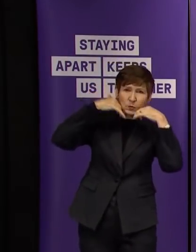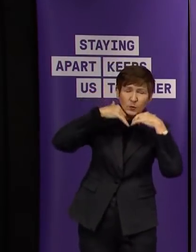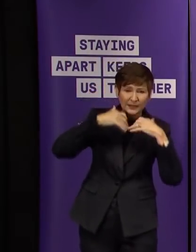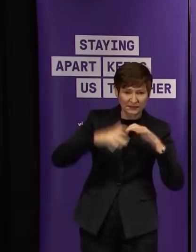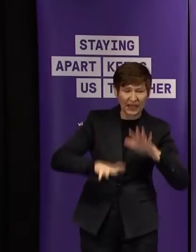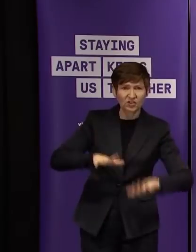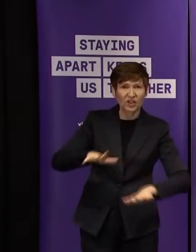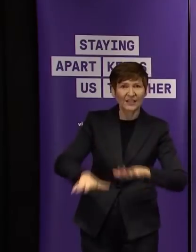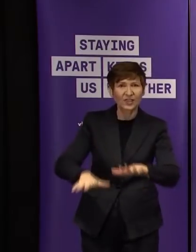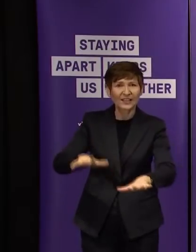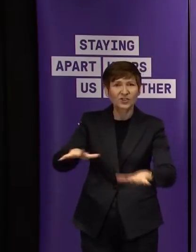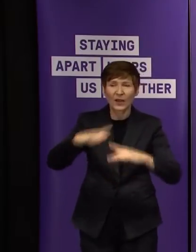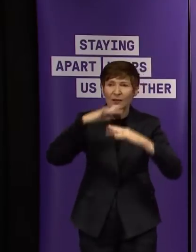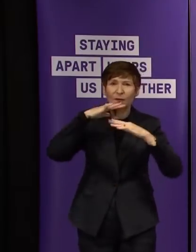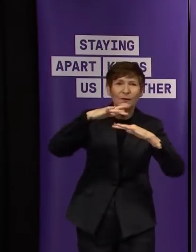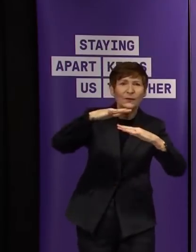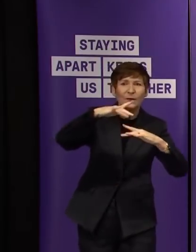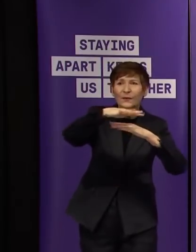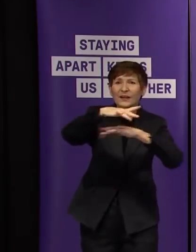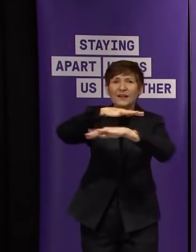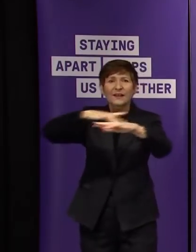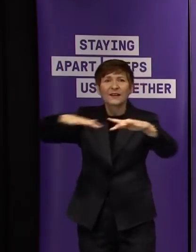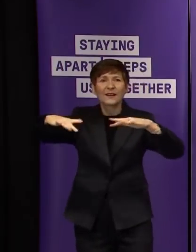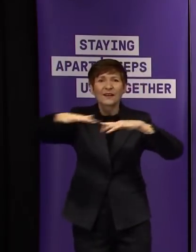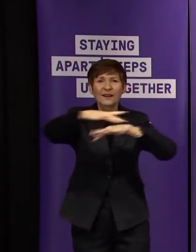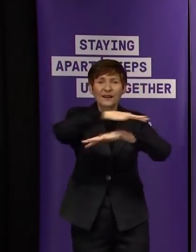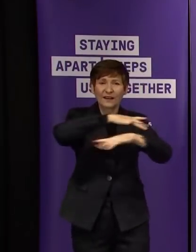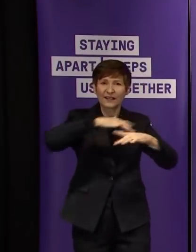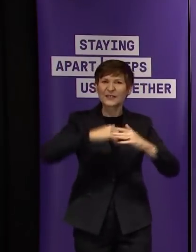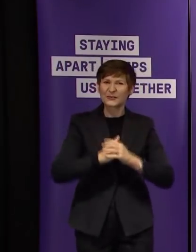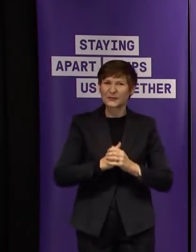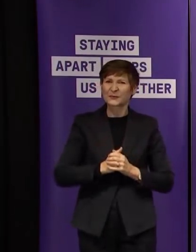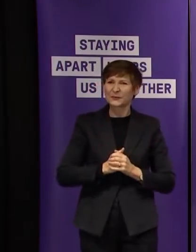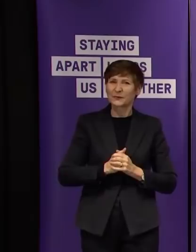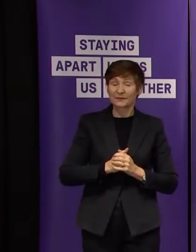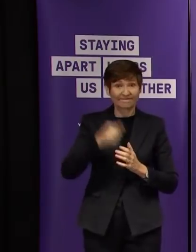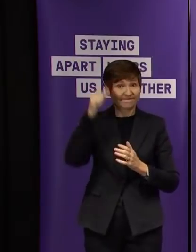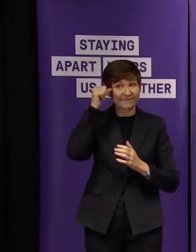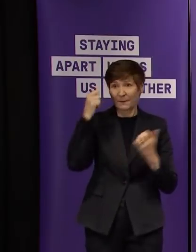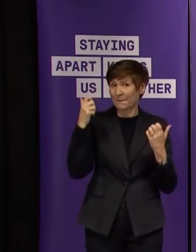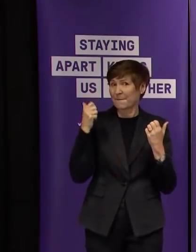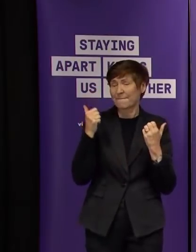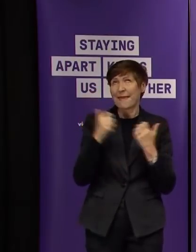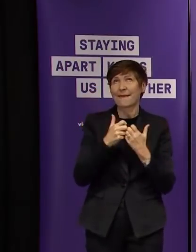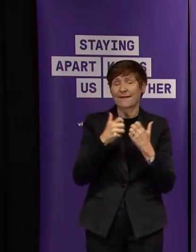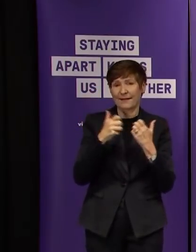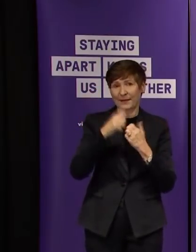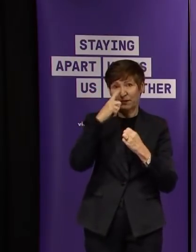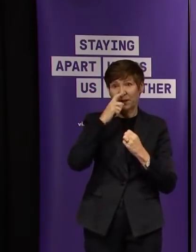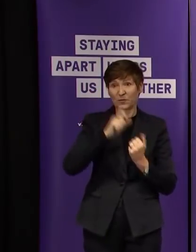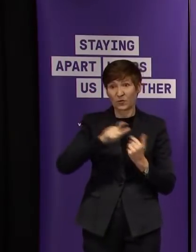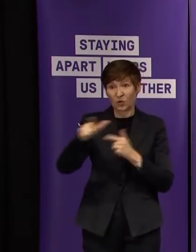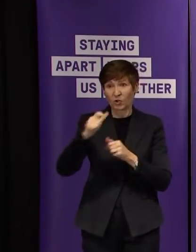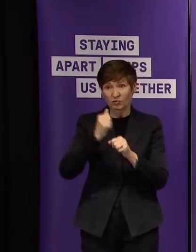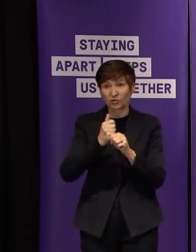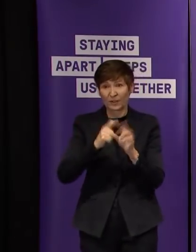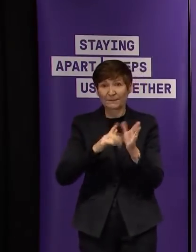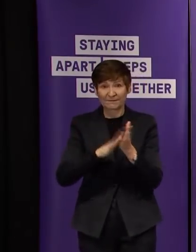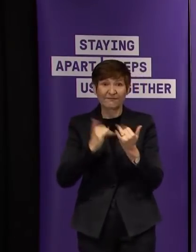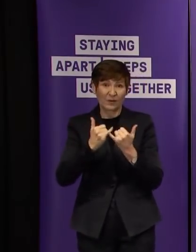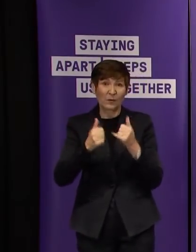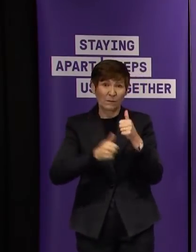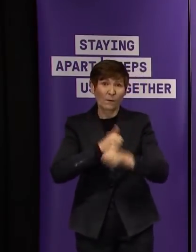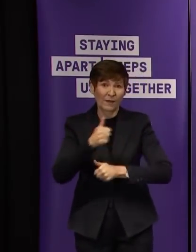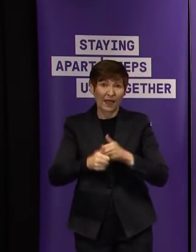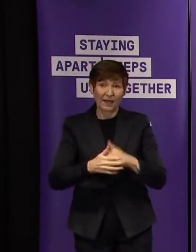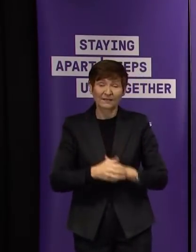relation to it as well. But it's indoors, it would involve millions of people. So that's a significant interaction that even